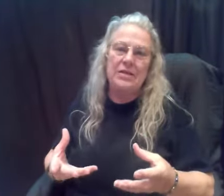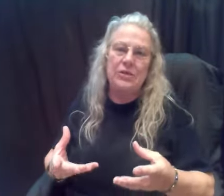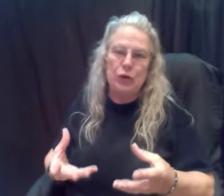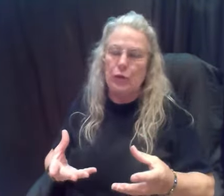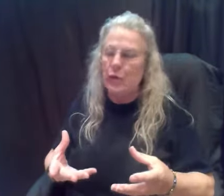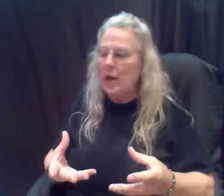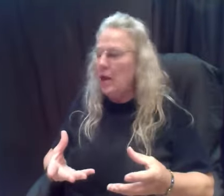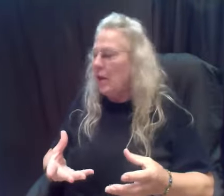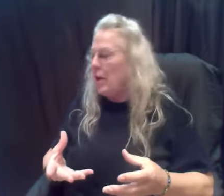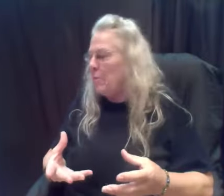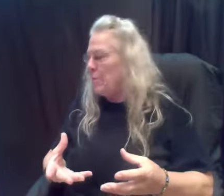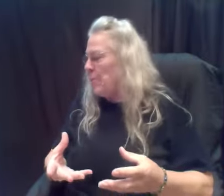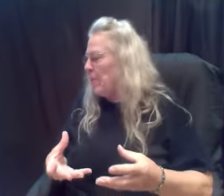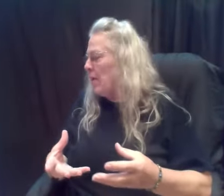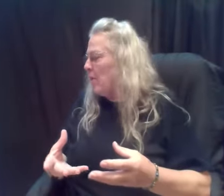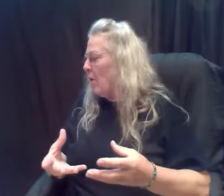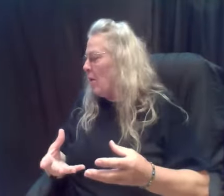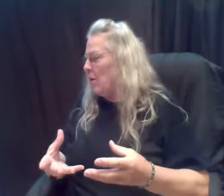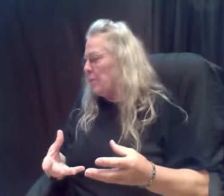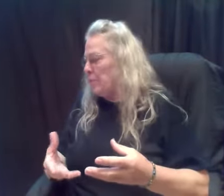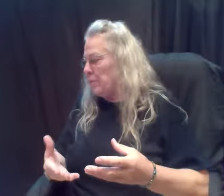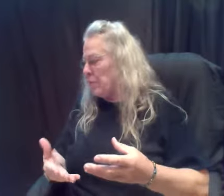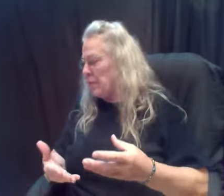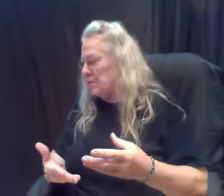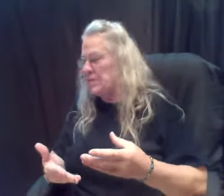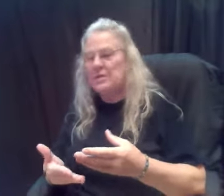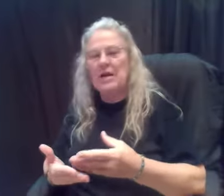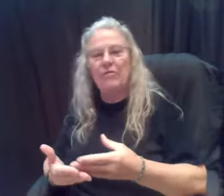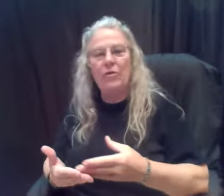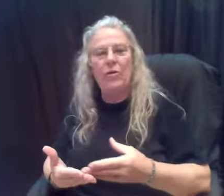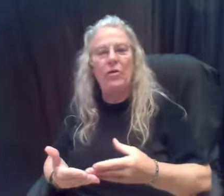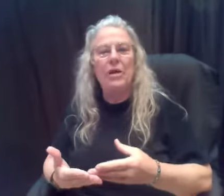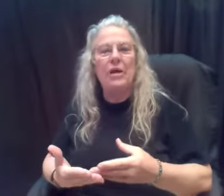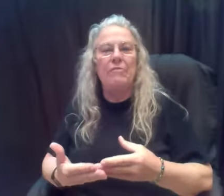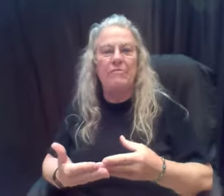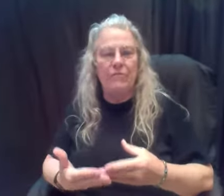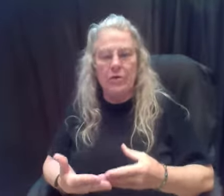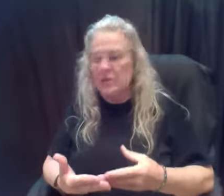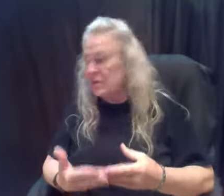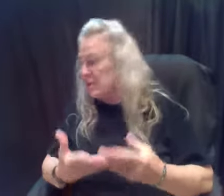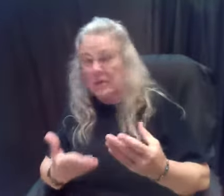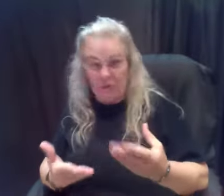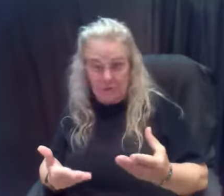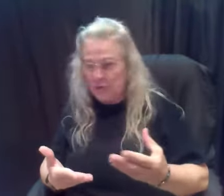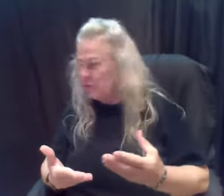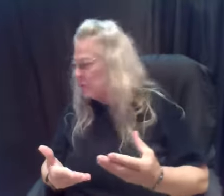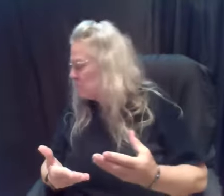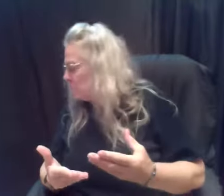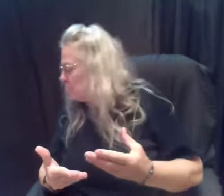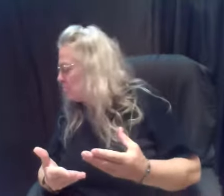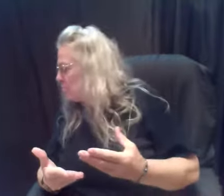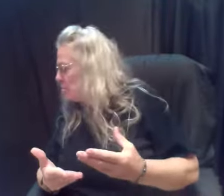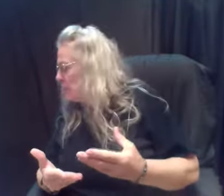do. But there are several verses, six verses, yeah,